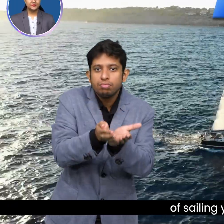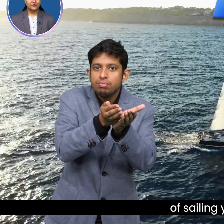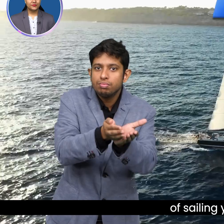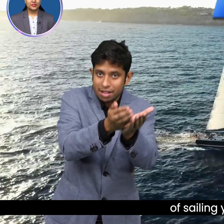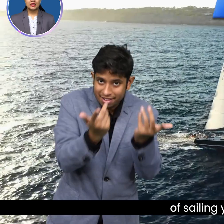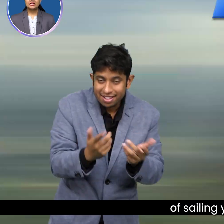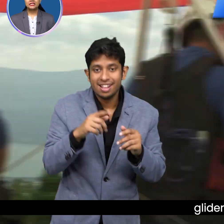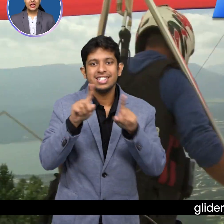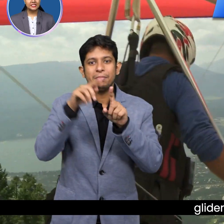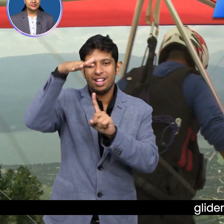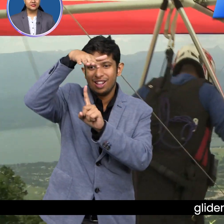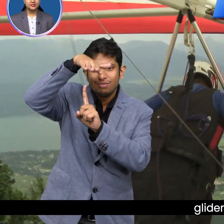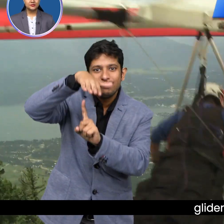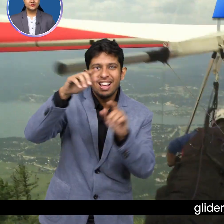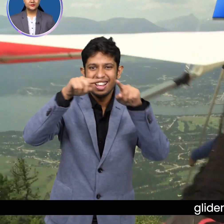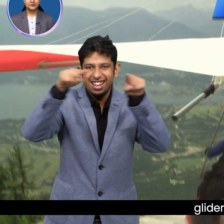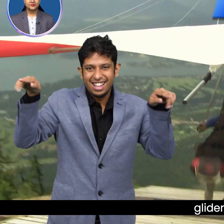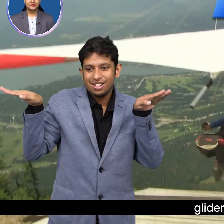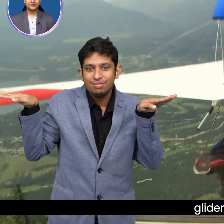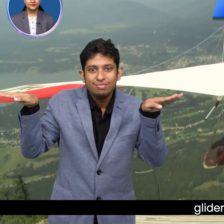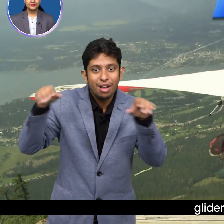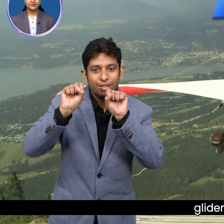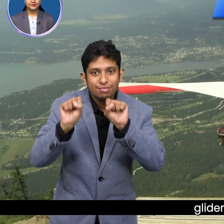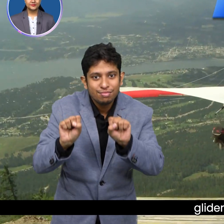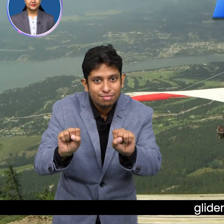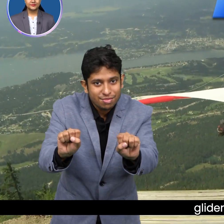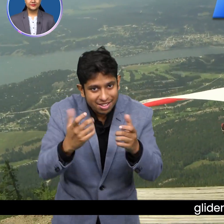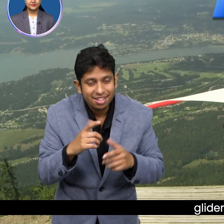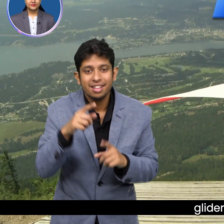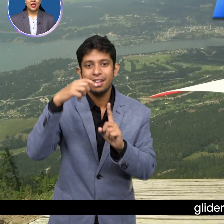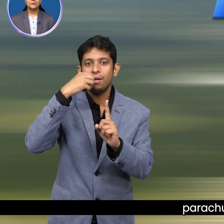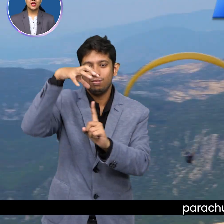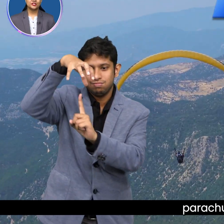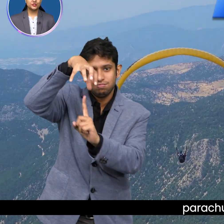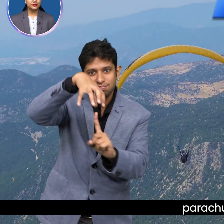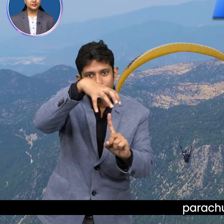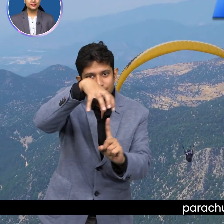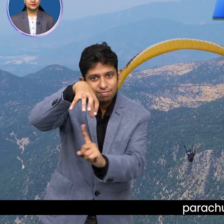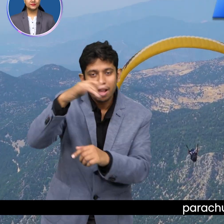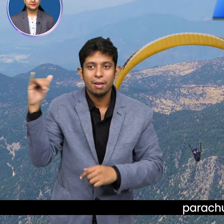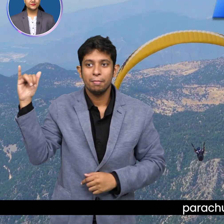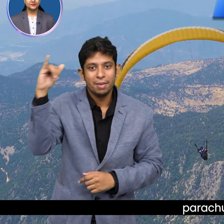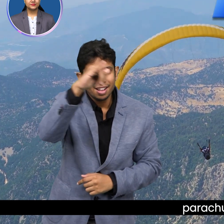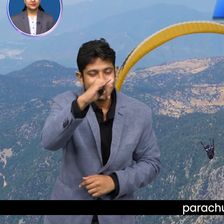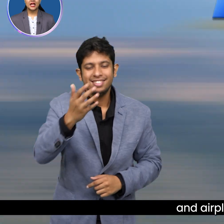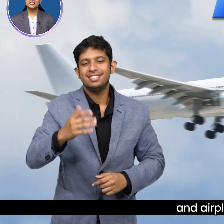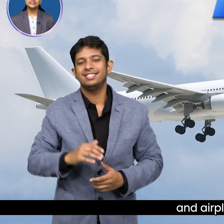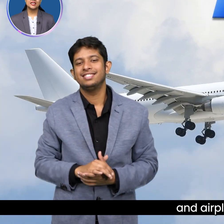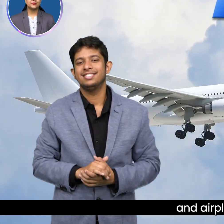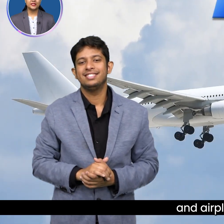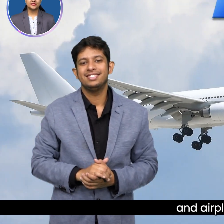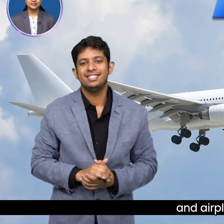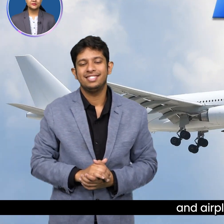gliders, parachutes,